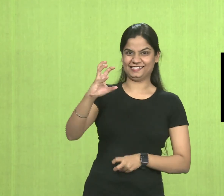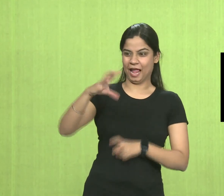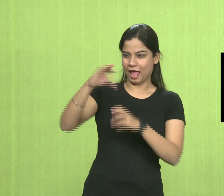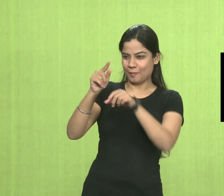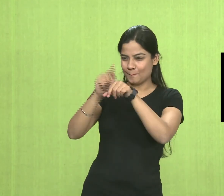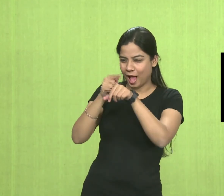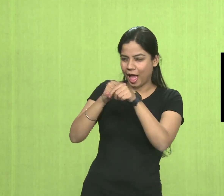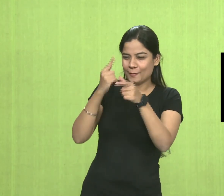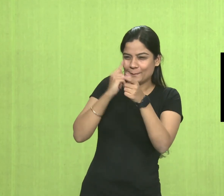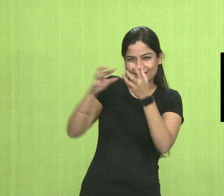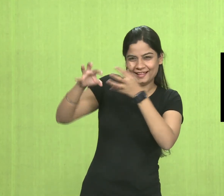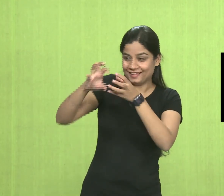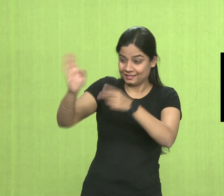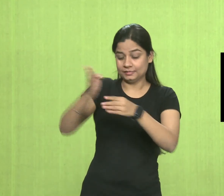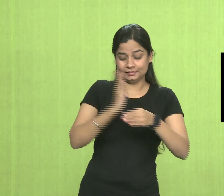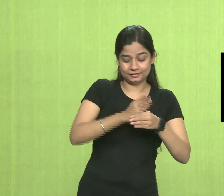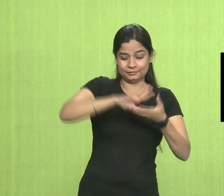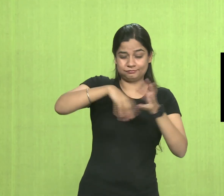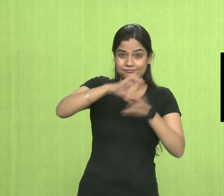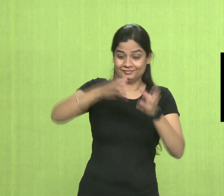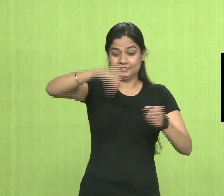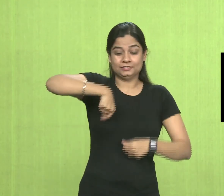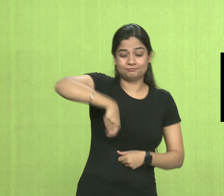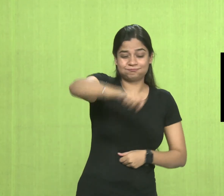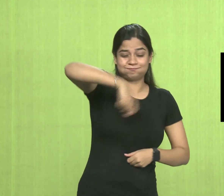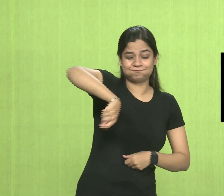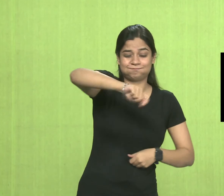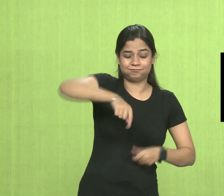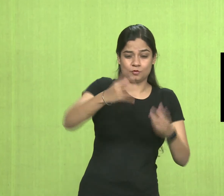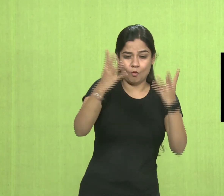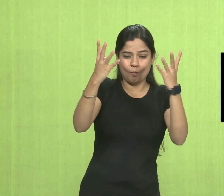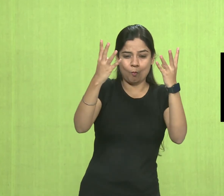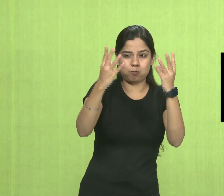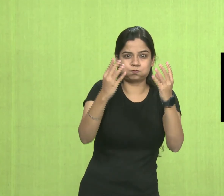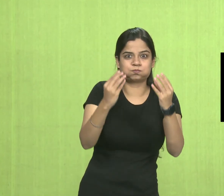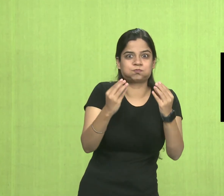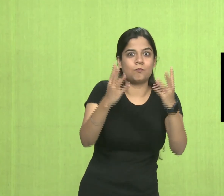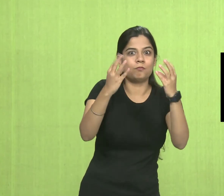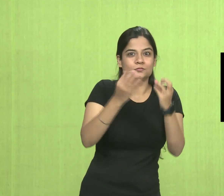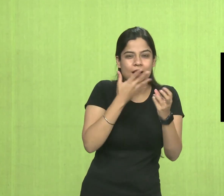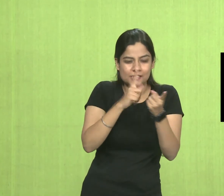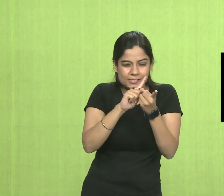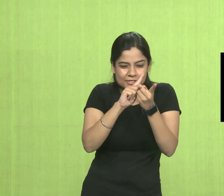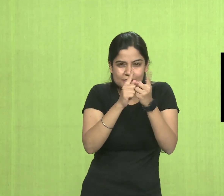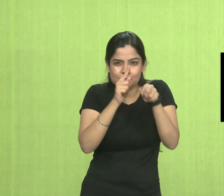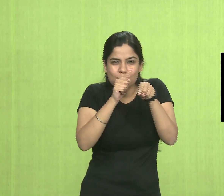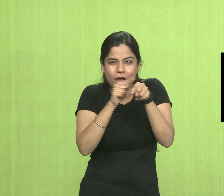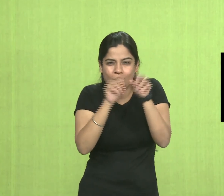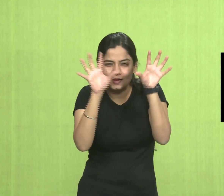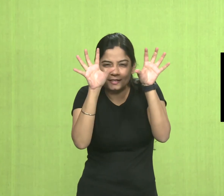The potato on the outside, when you cut it and cook it, it becomes soft and dark brown